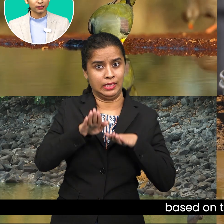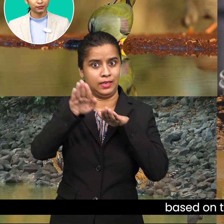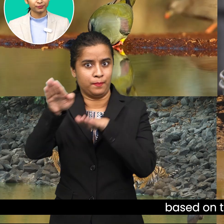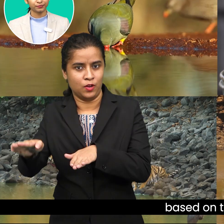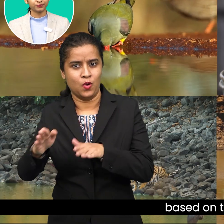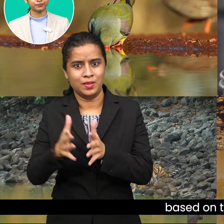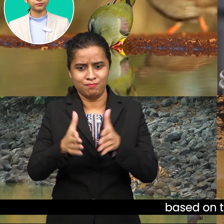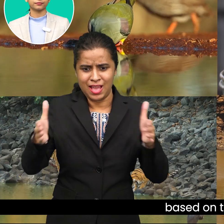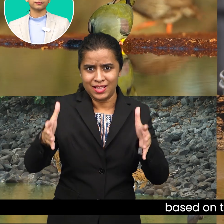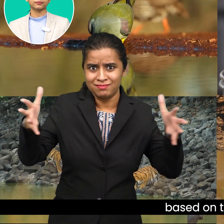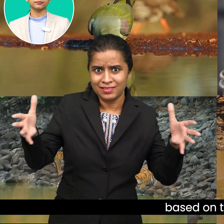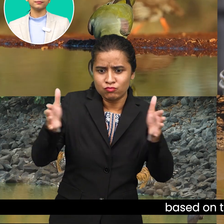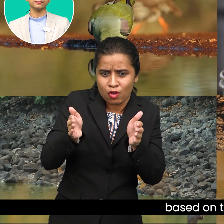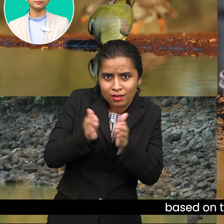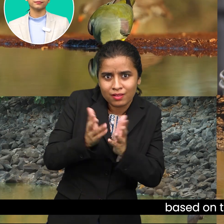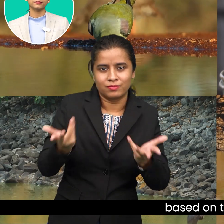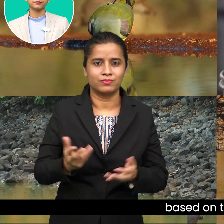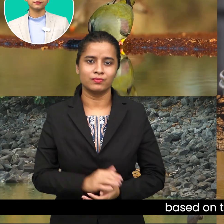size.